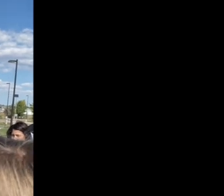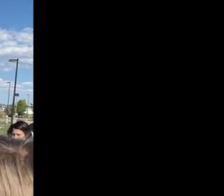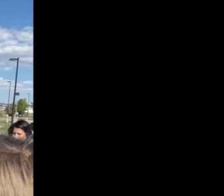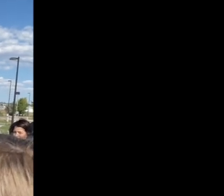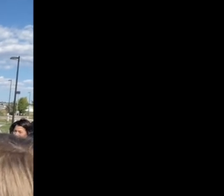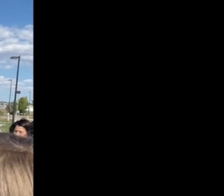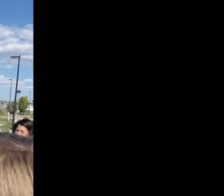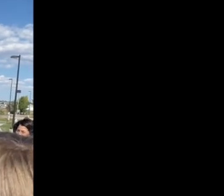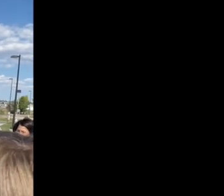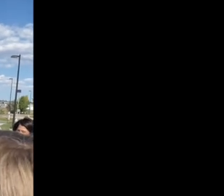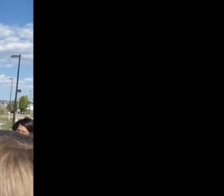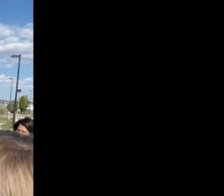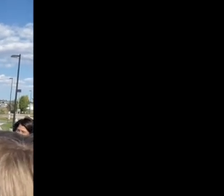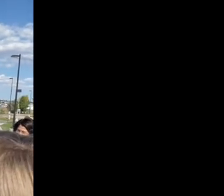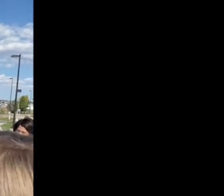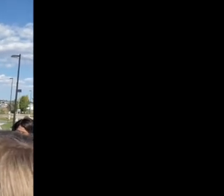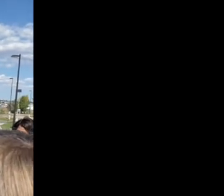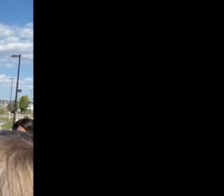Woo!